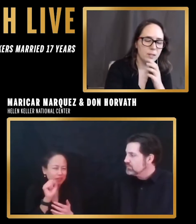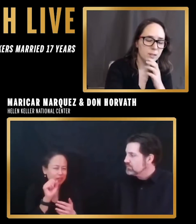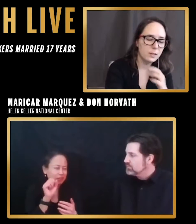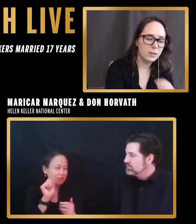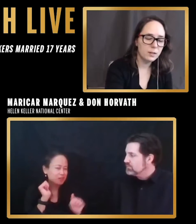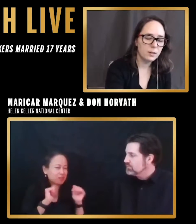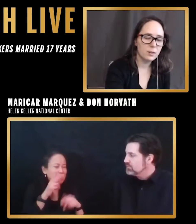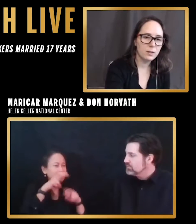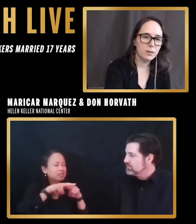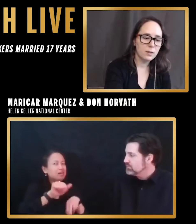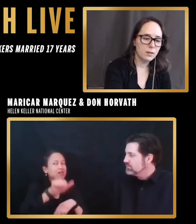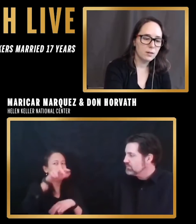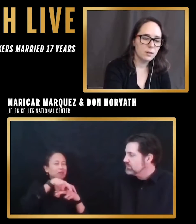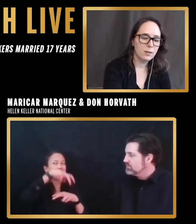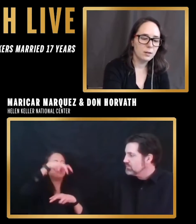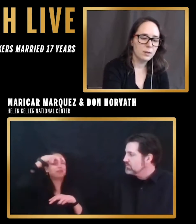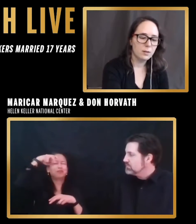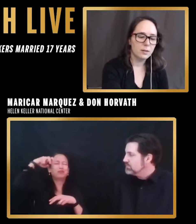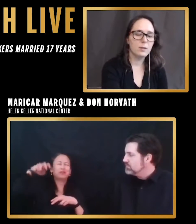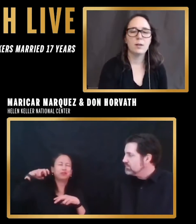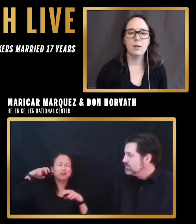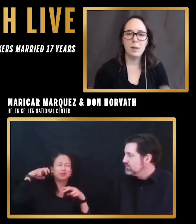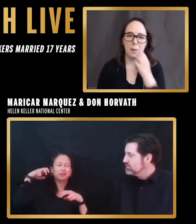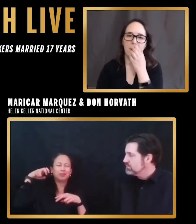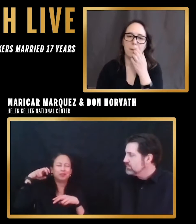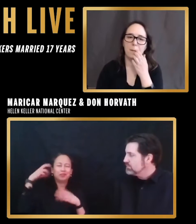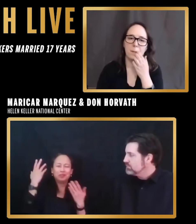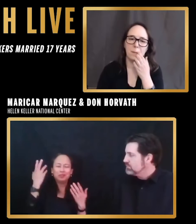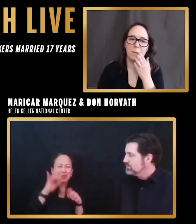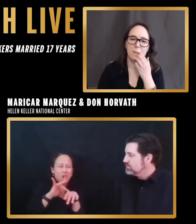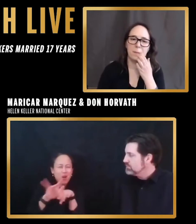it was the newer one, The Force Awakens.